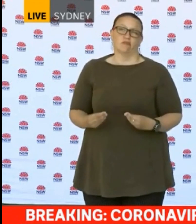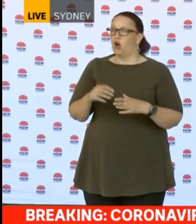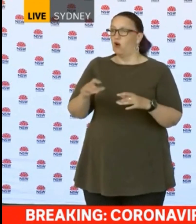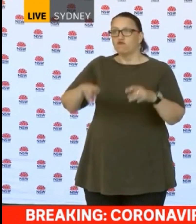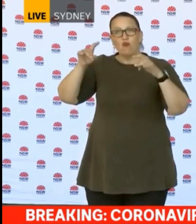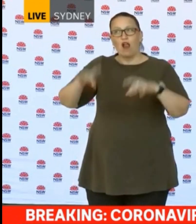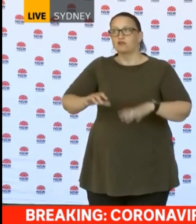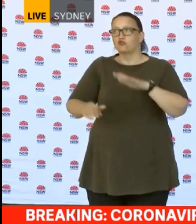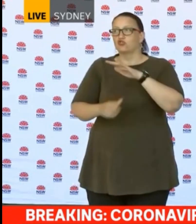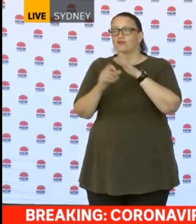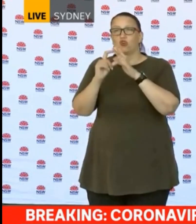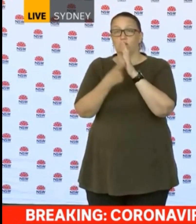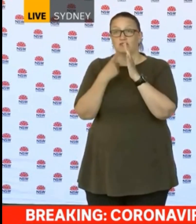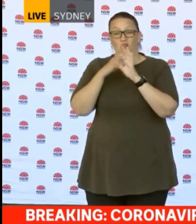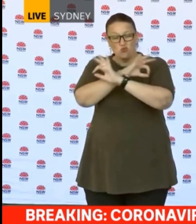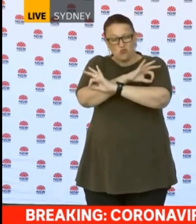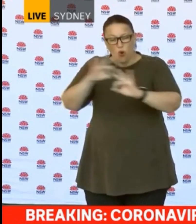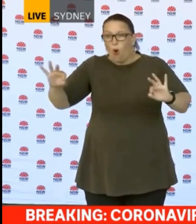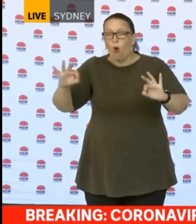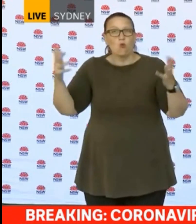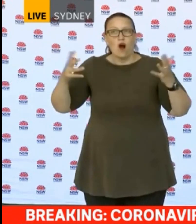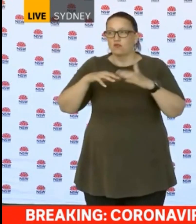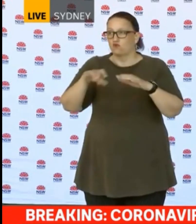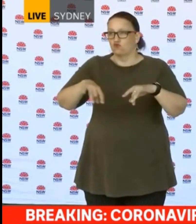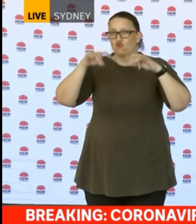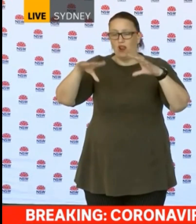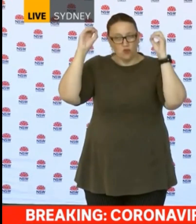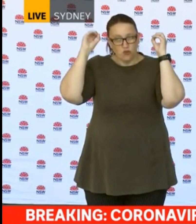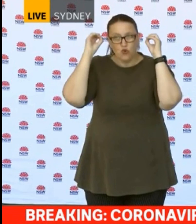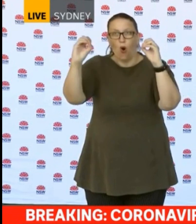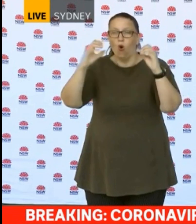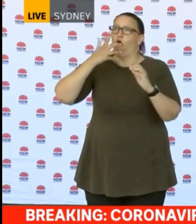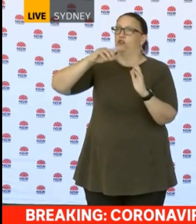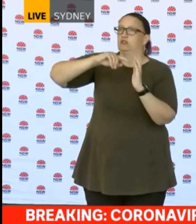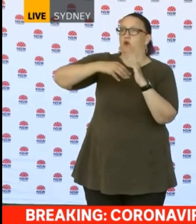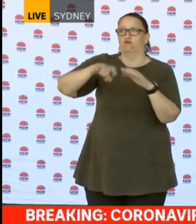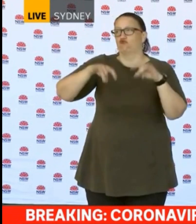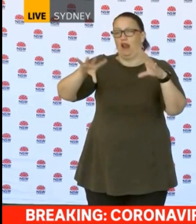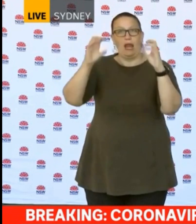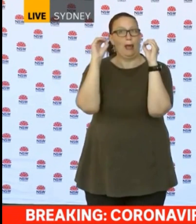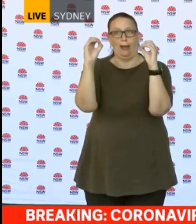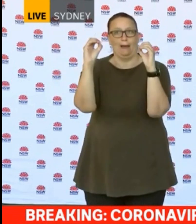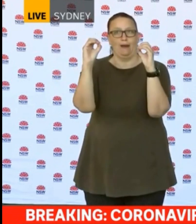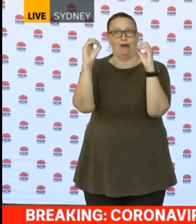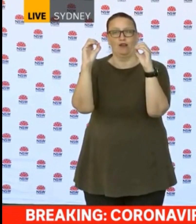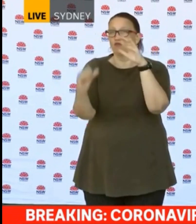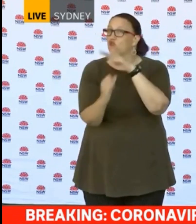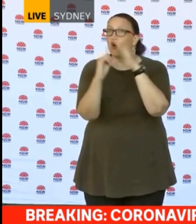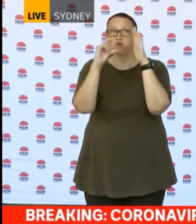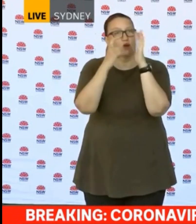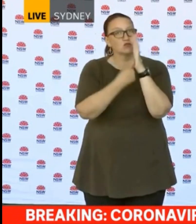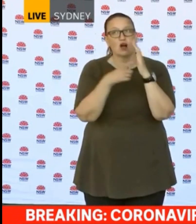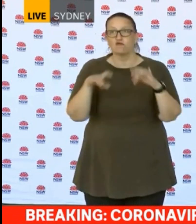have not deemed any particular place in Australia a hotspot. I think the Federal Minister today confirmed that. There isn't anywhere in Australia that's currently